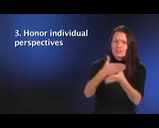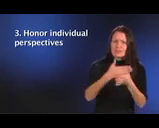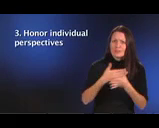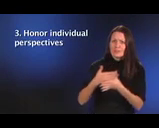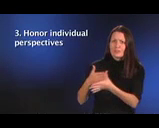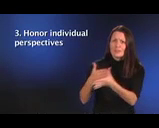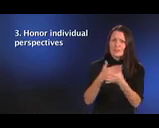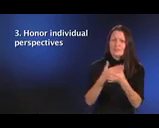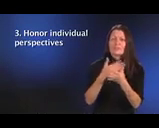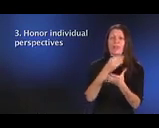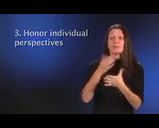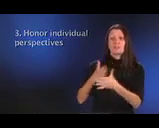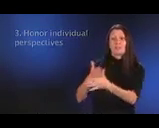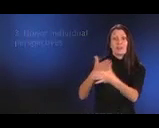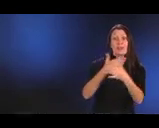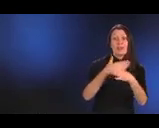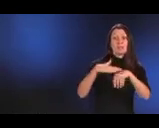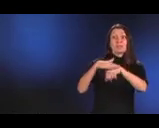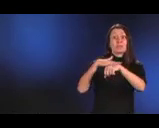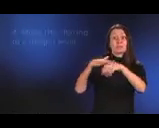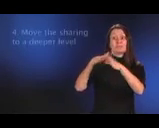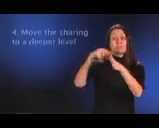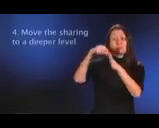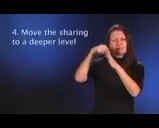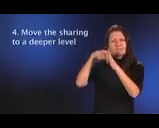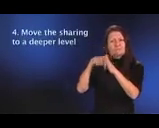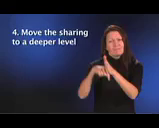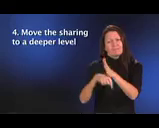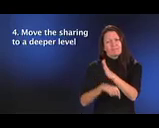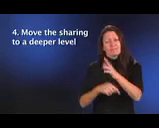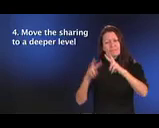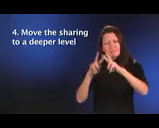and move that sharing from a surface to a deeper level.